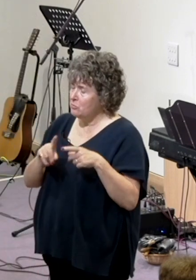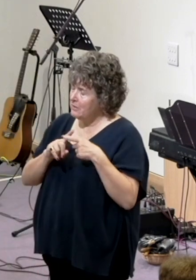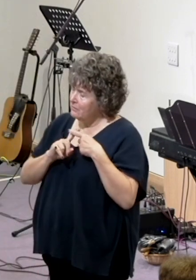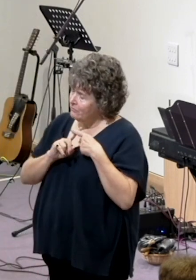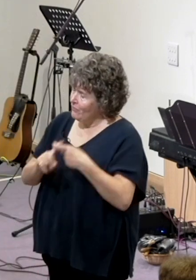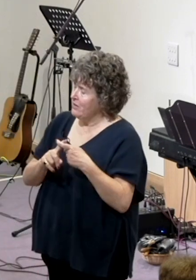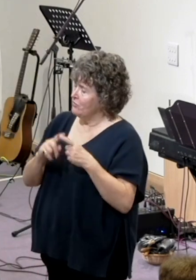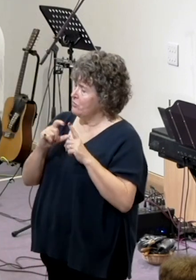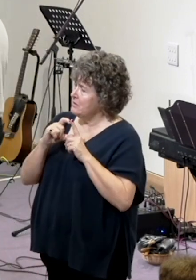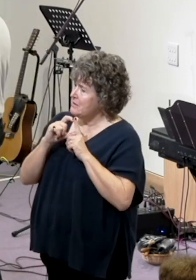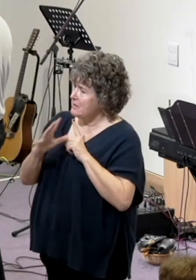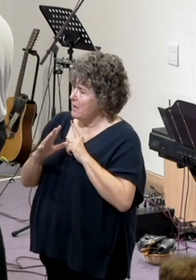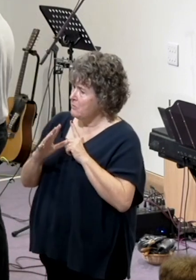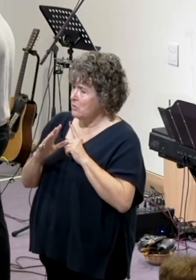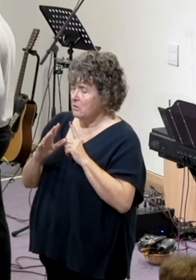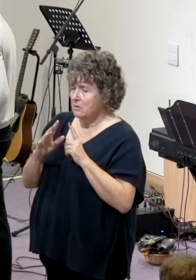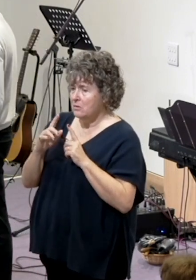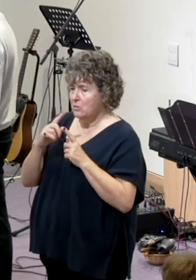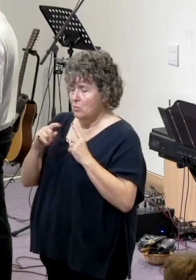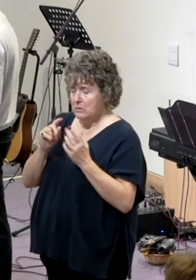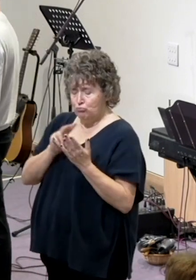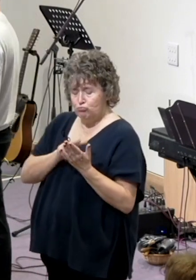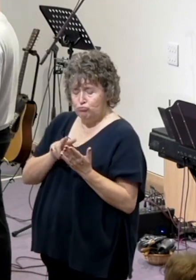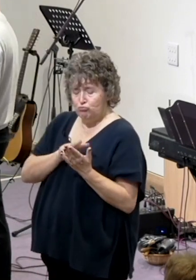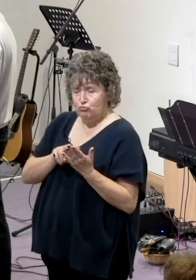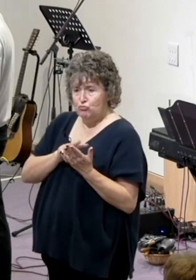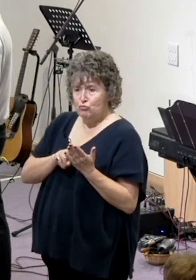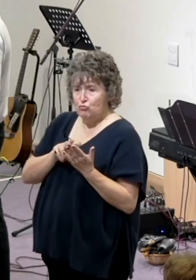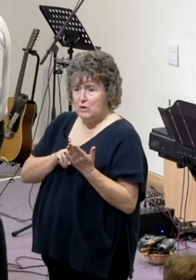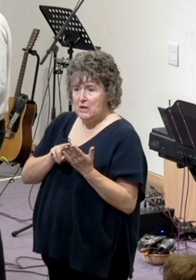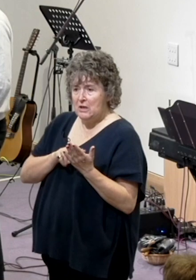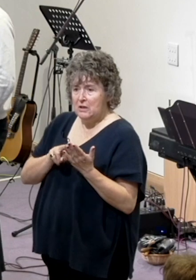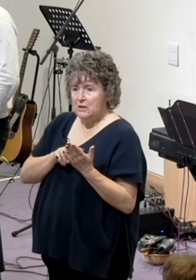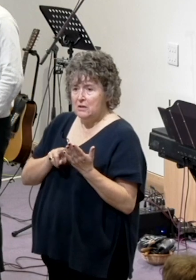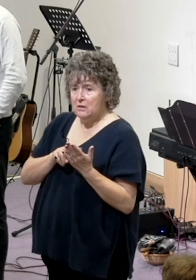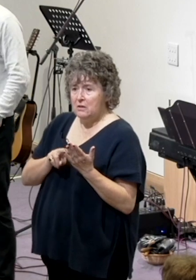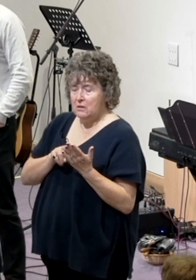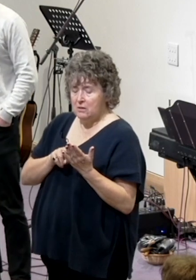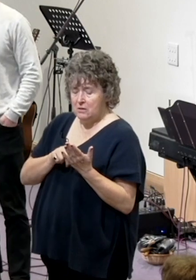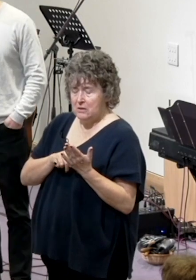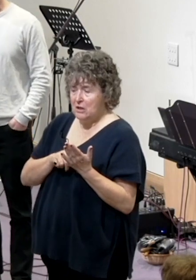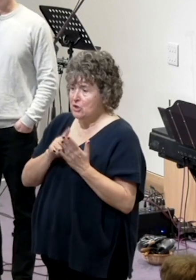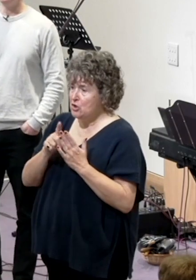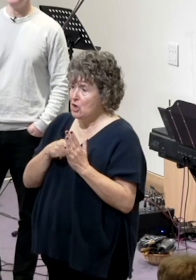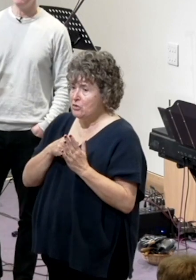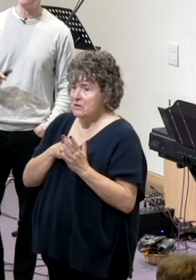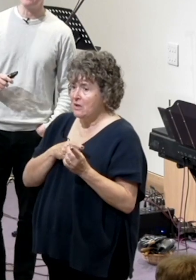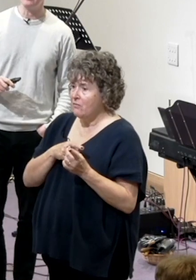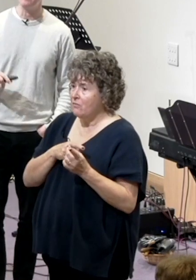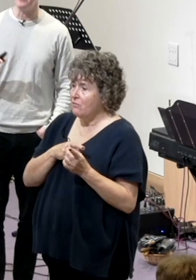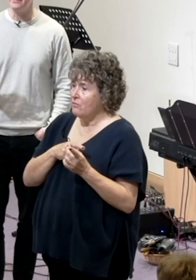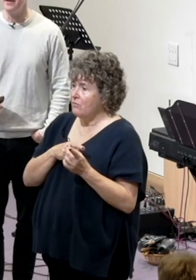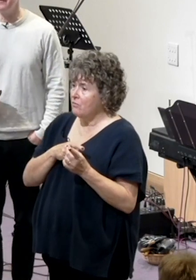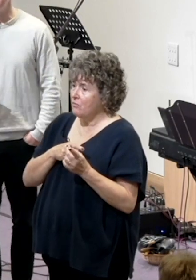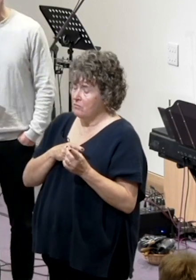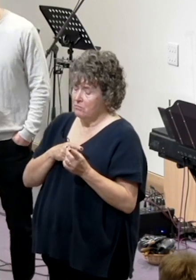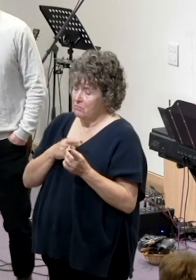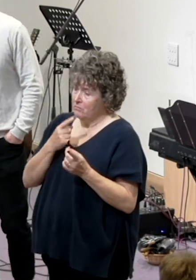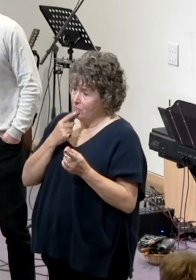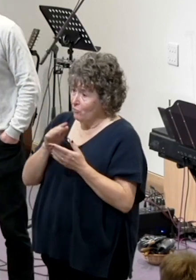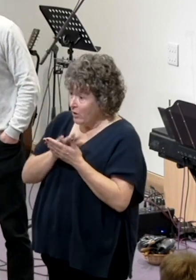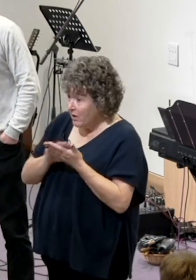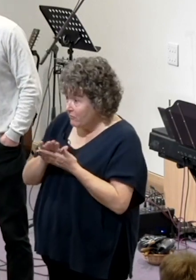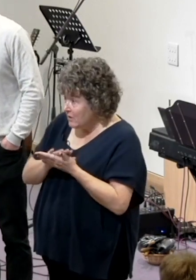like. And as we look at these verses, what we see is that in Joseph, he demonstrates forgiveness